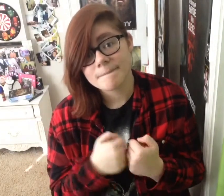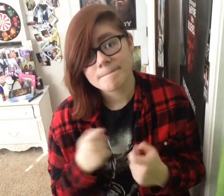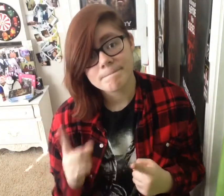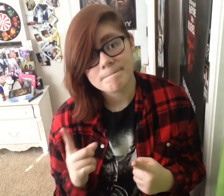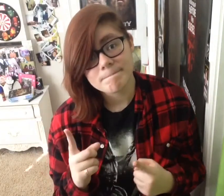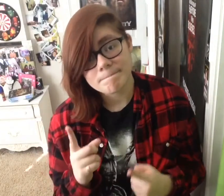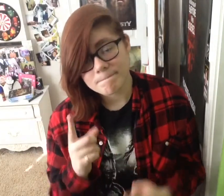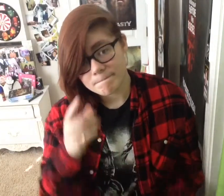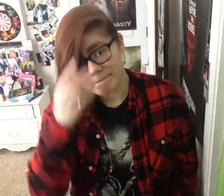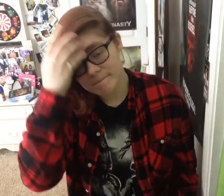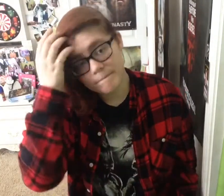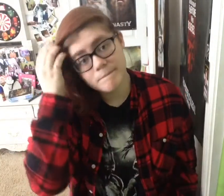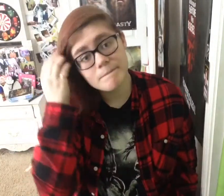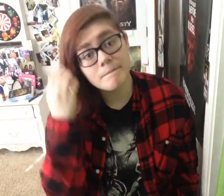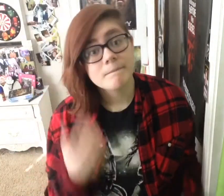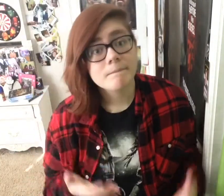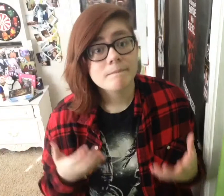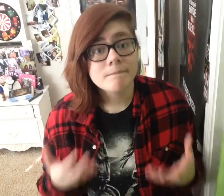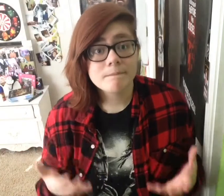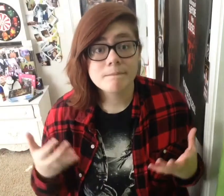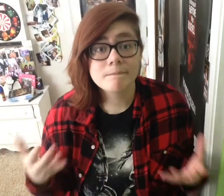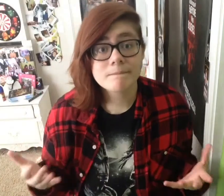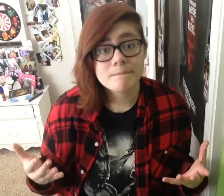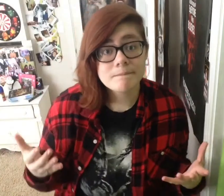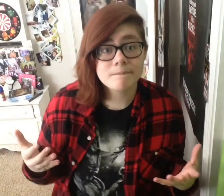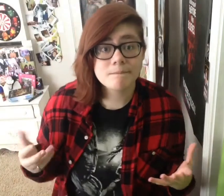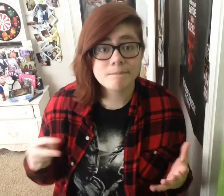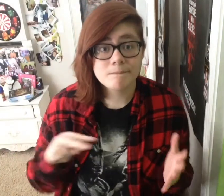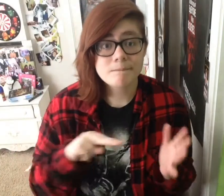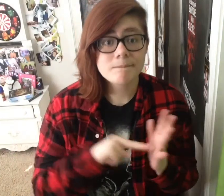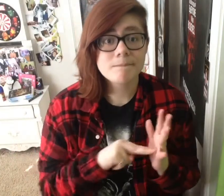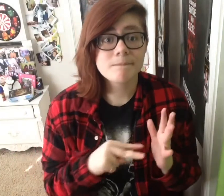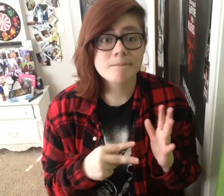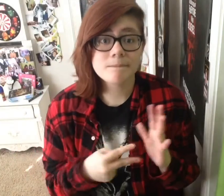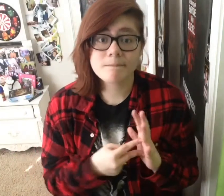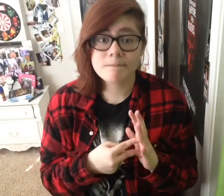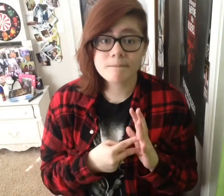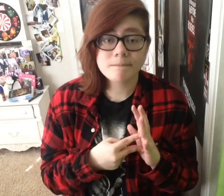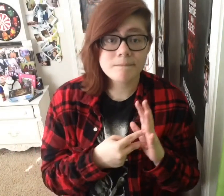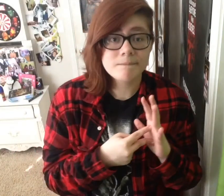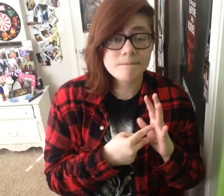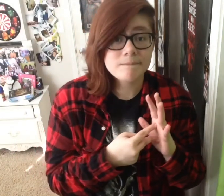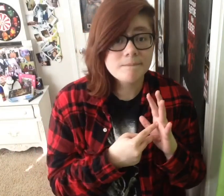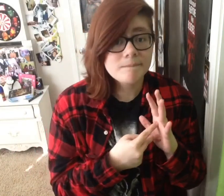so we go to some things we're meant to be